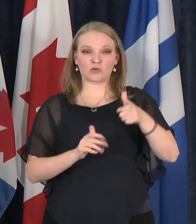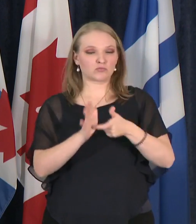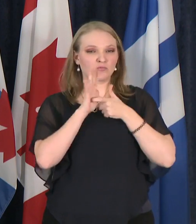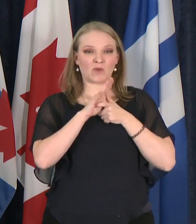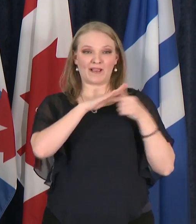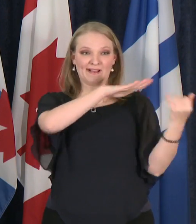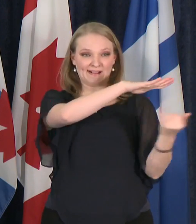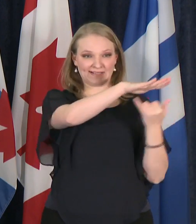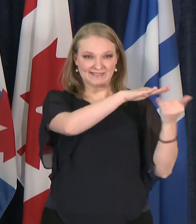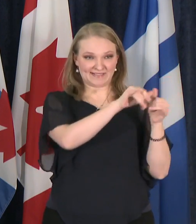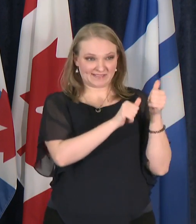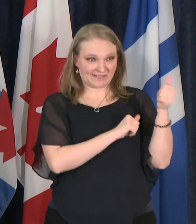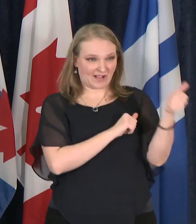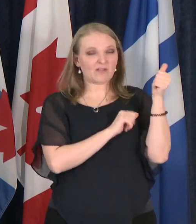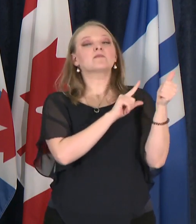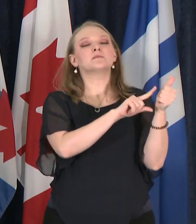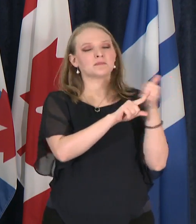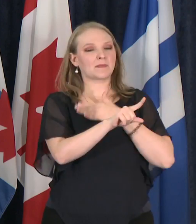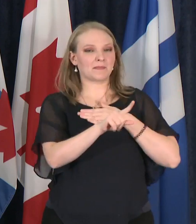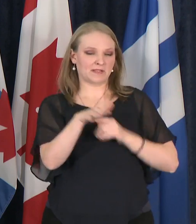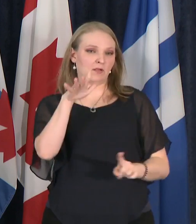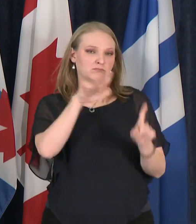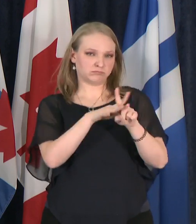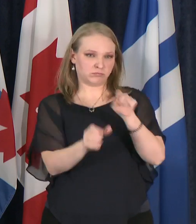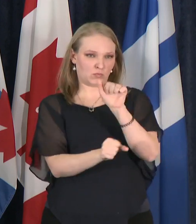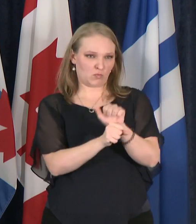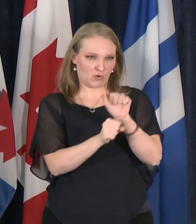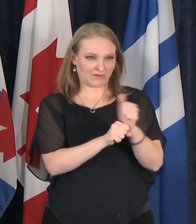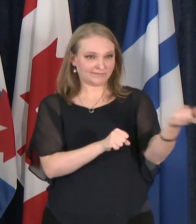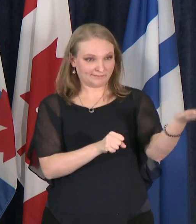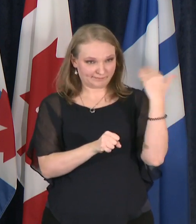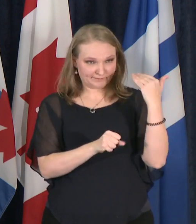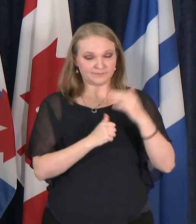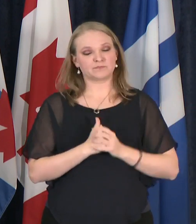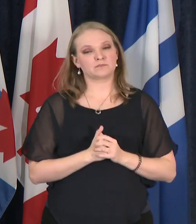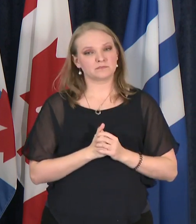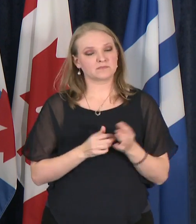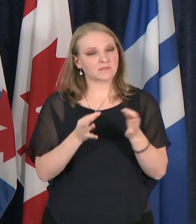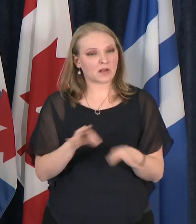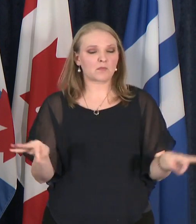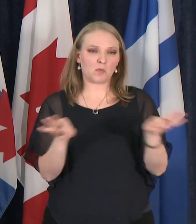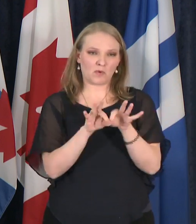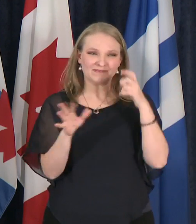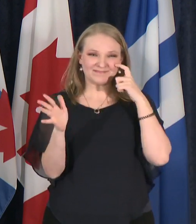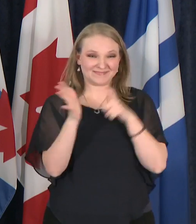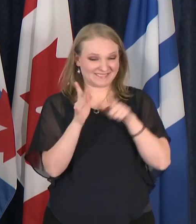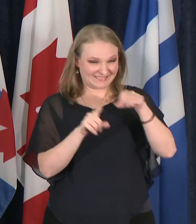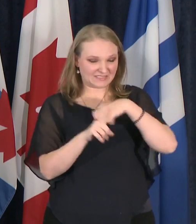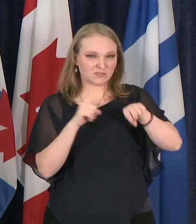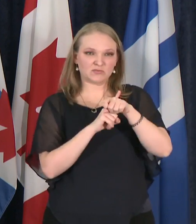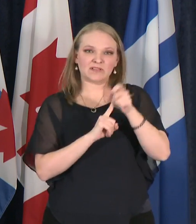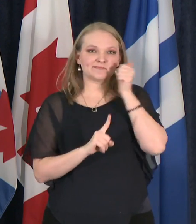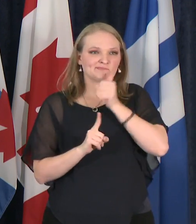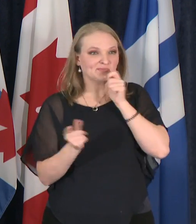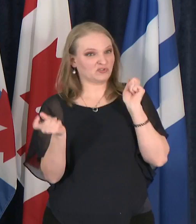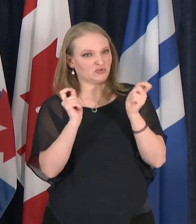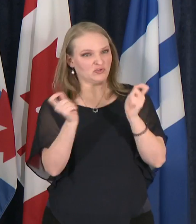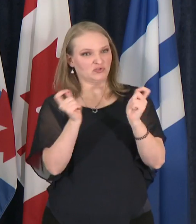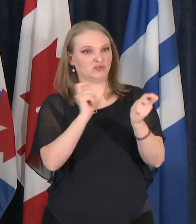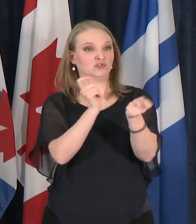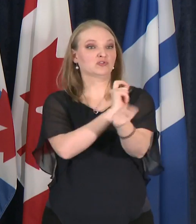to continue to report for work. It is important to note that this is a rapidly evolving situation,